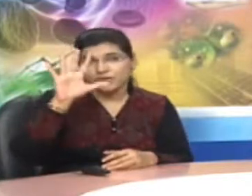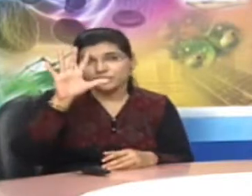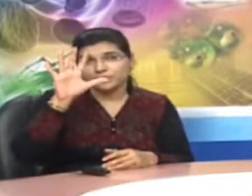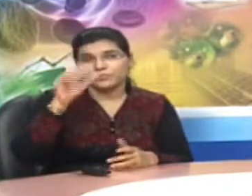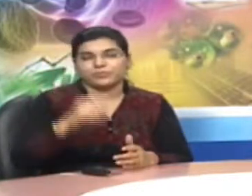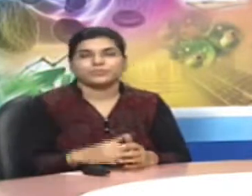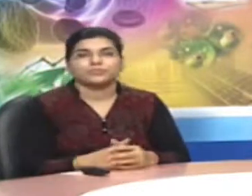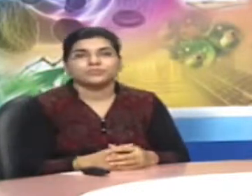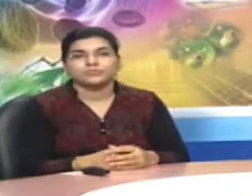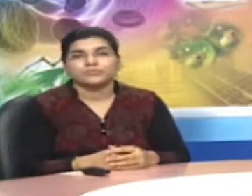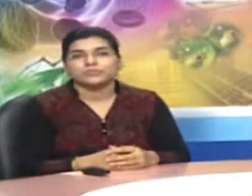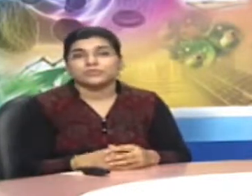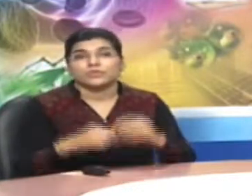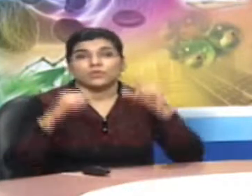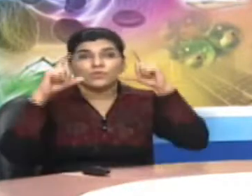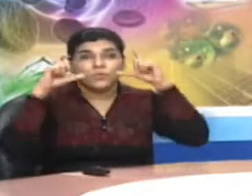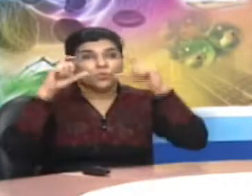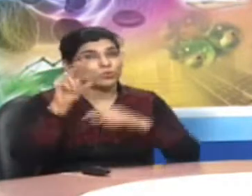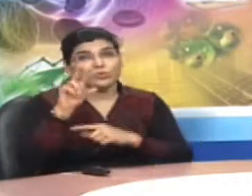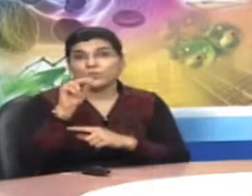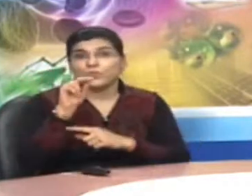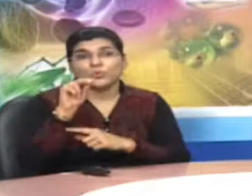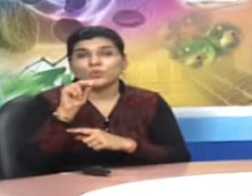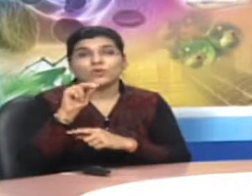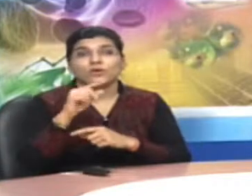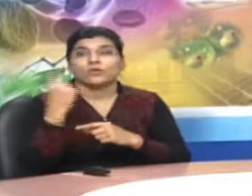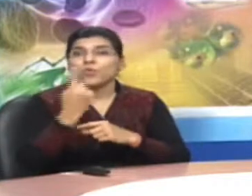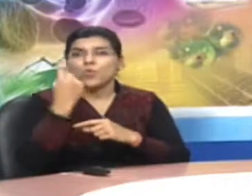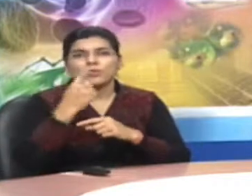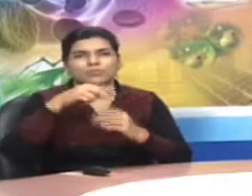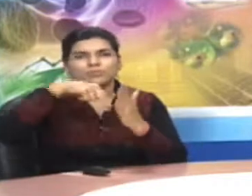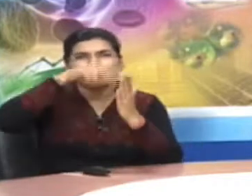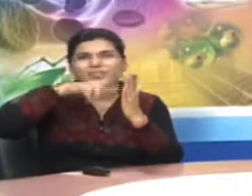Fifth is insert clip art.